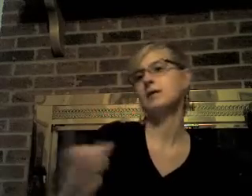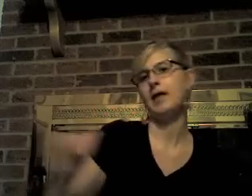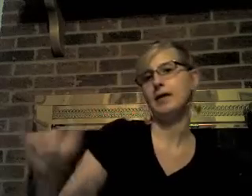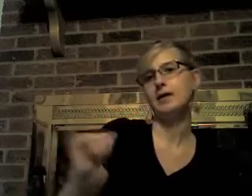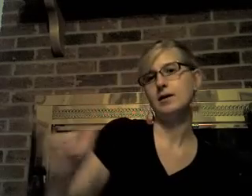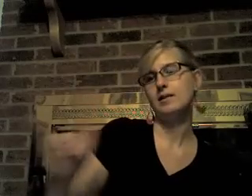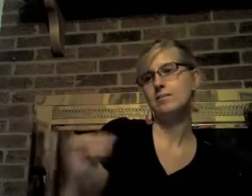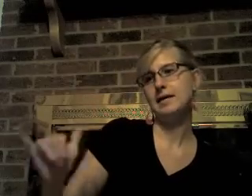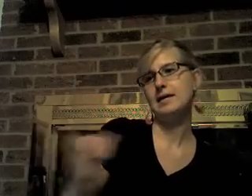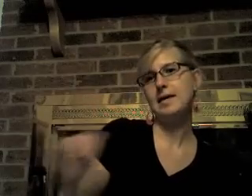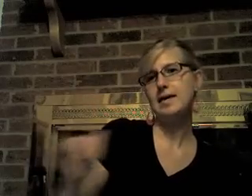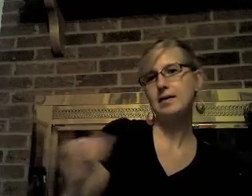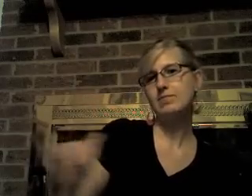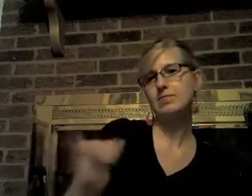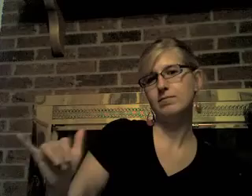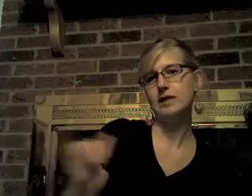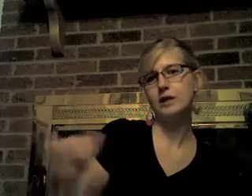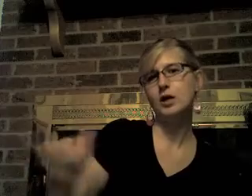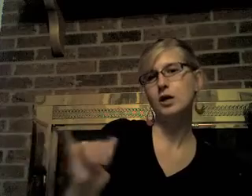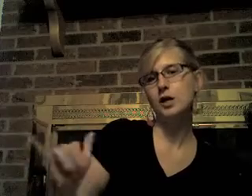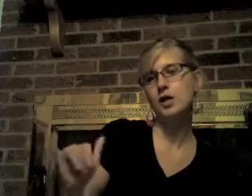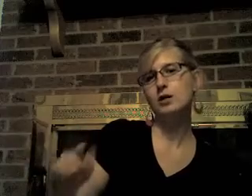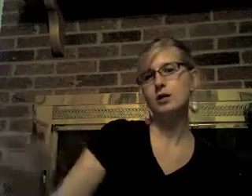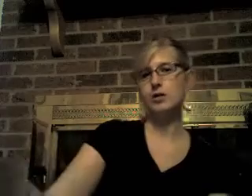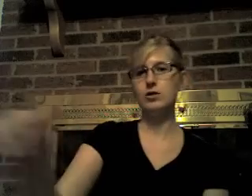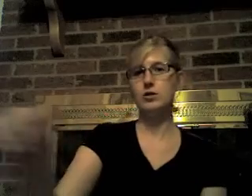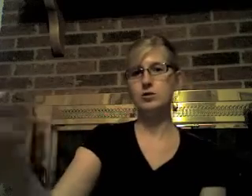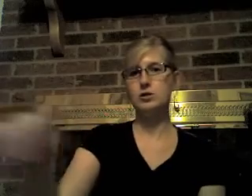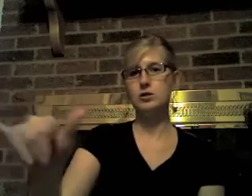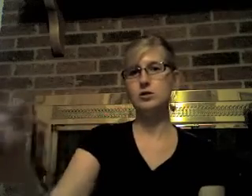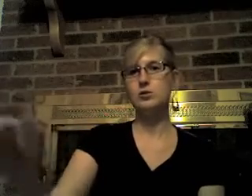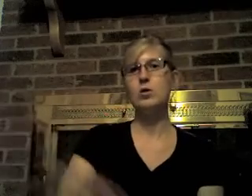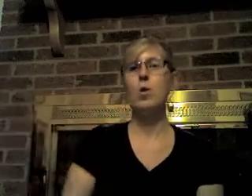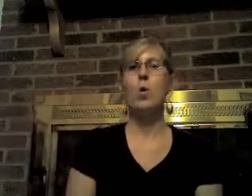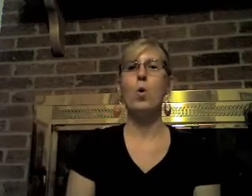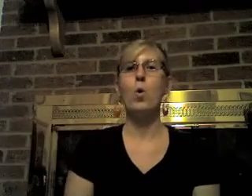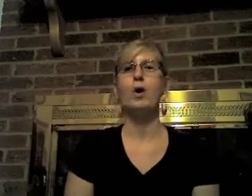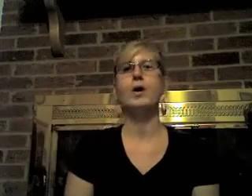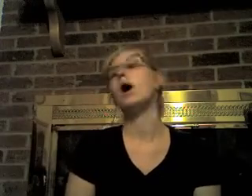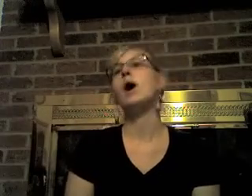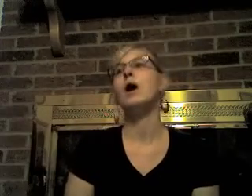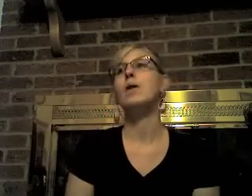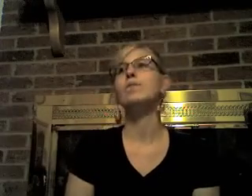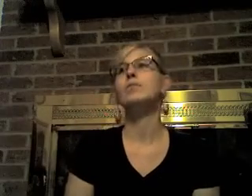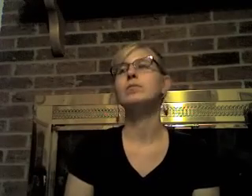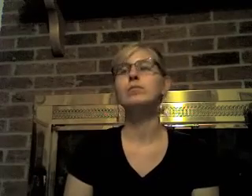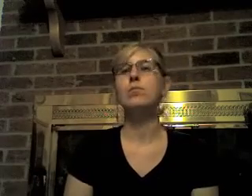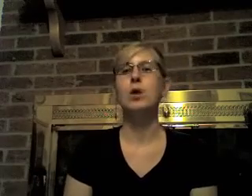Like me and him, me and her, those two, or more